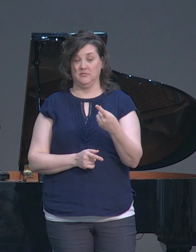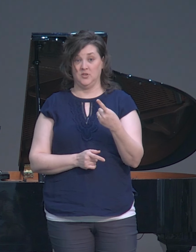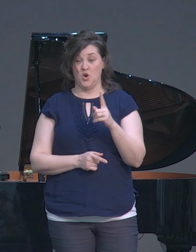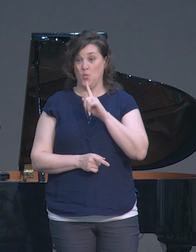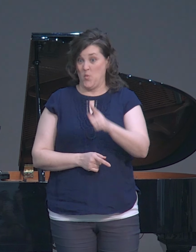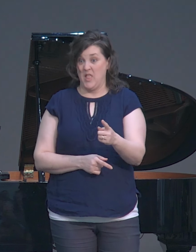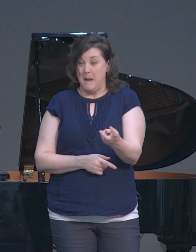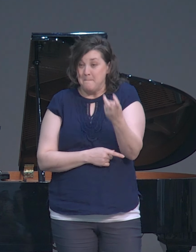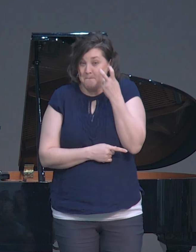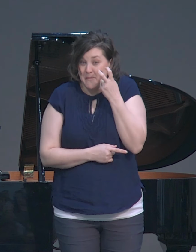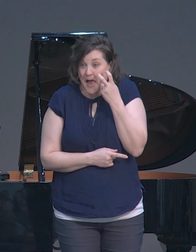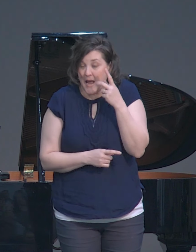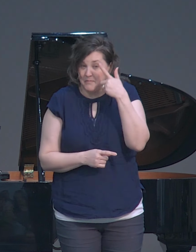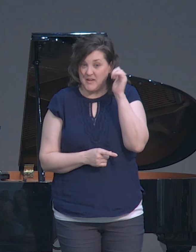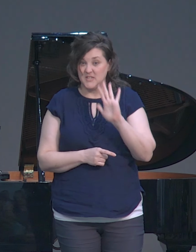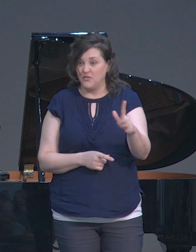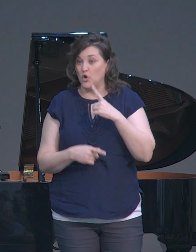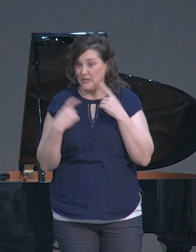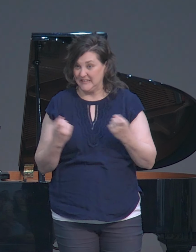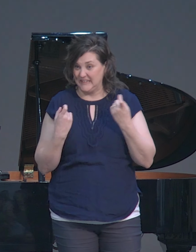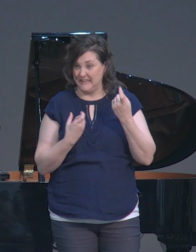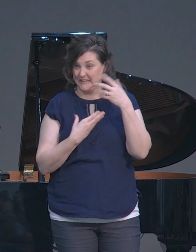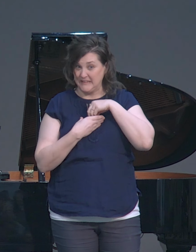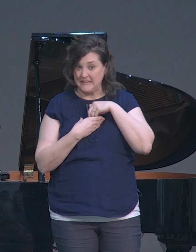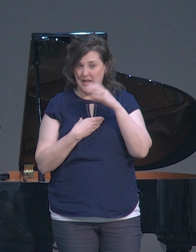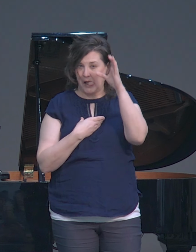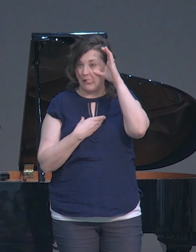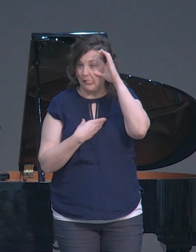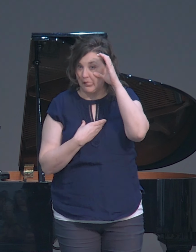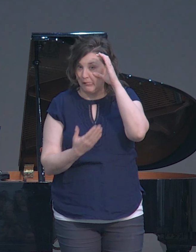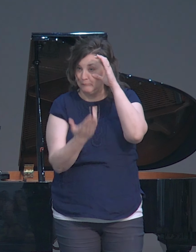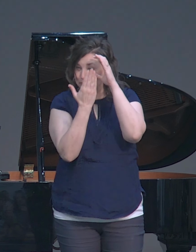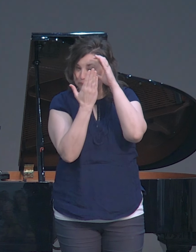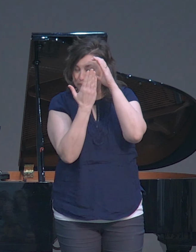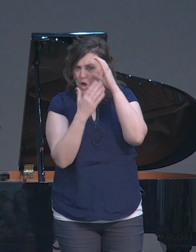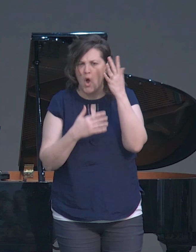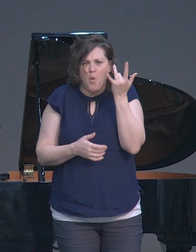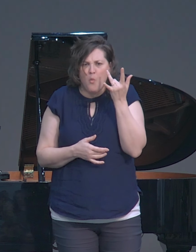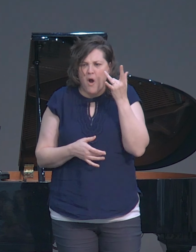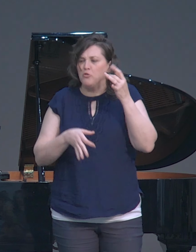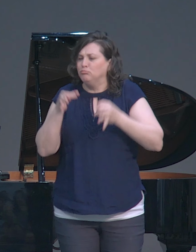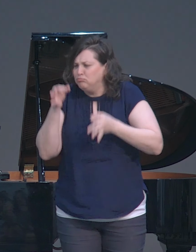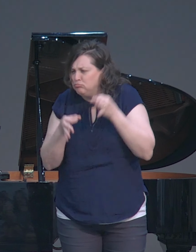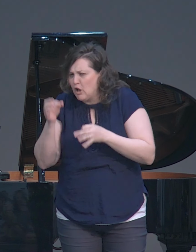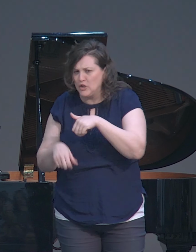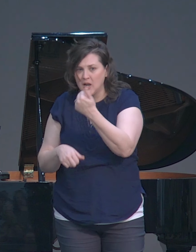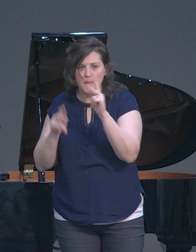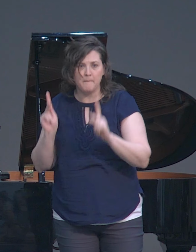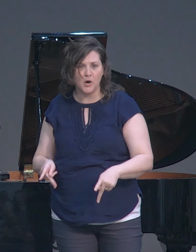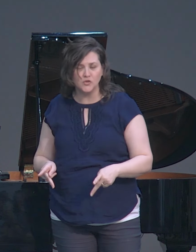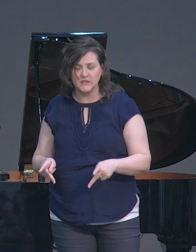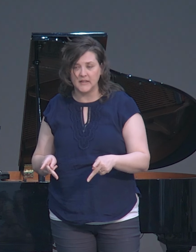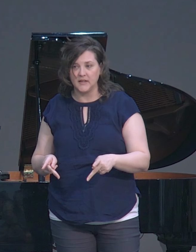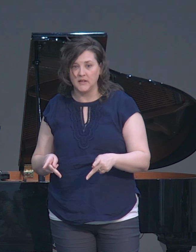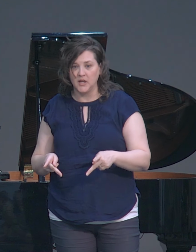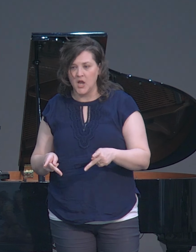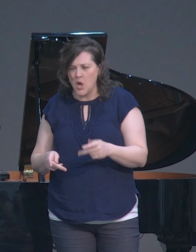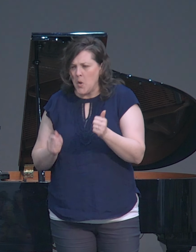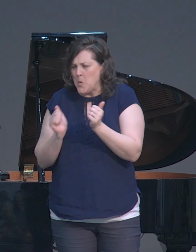issues. You're blind by your own issues. Why are you judging someone with